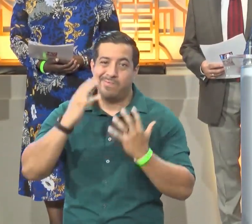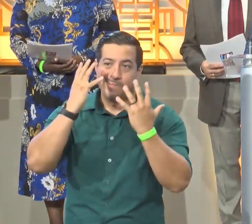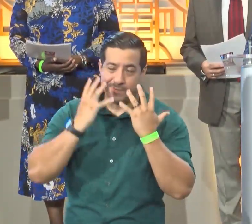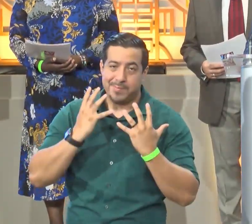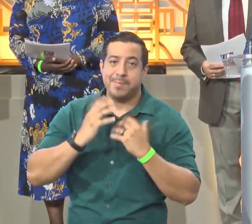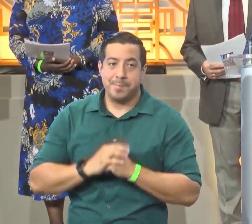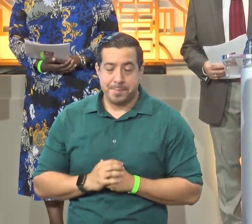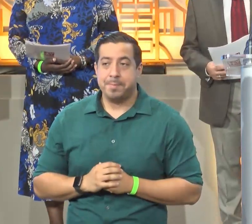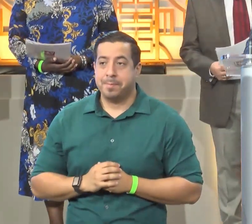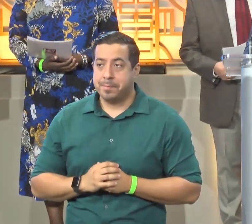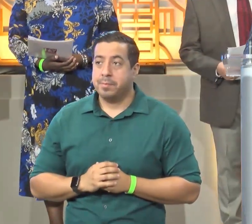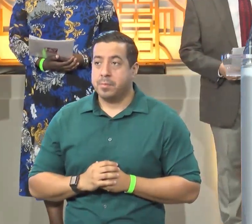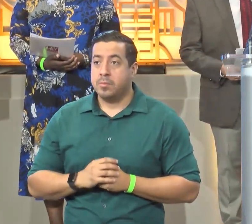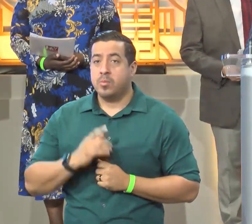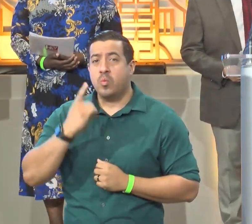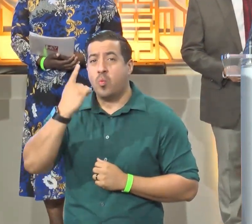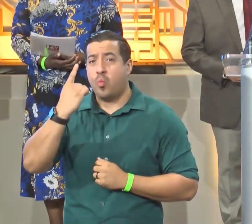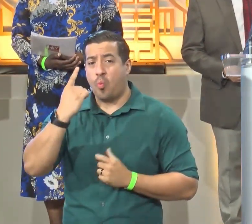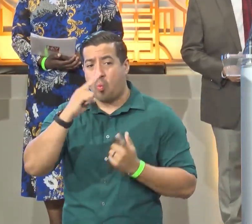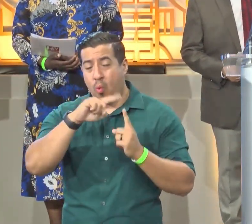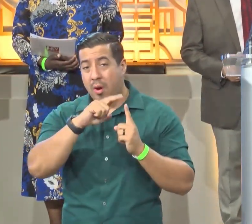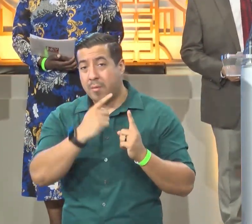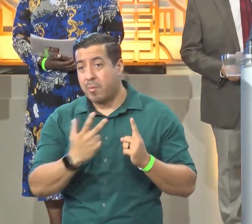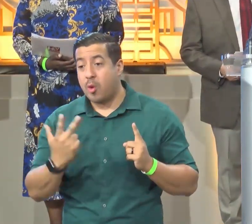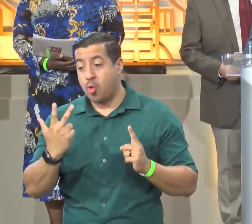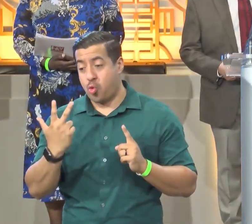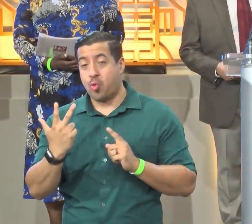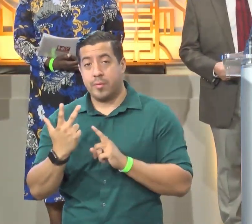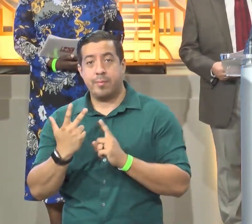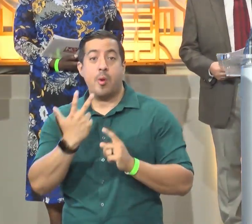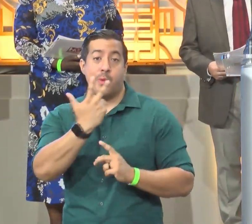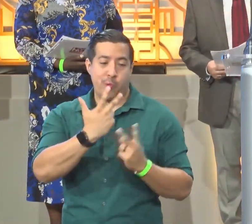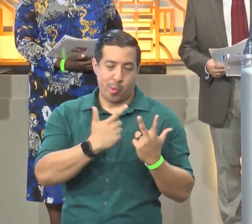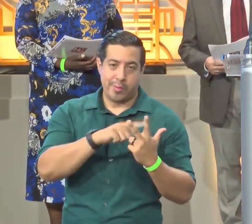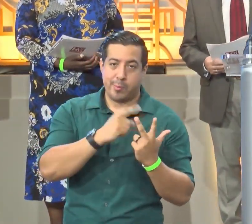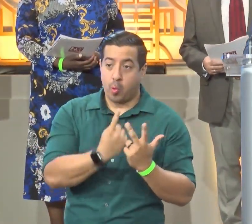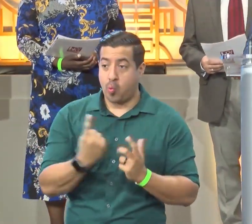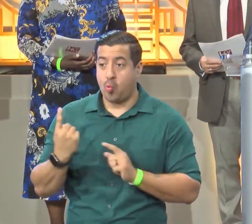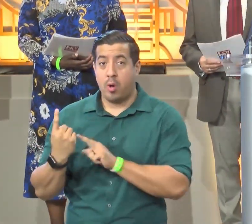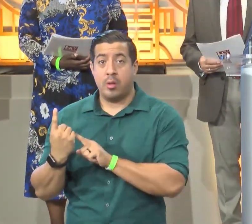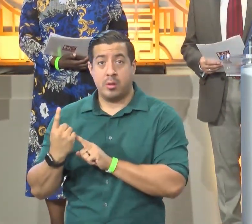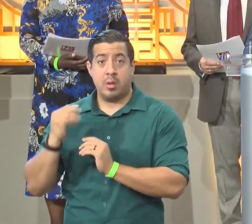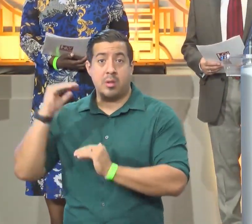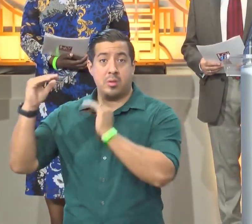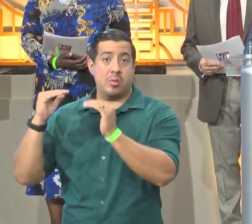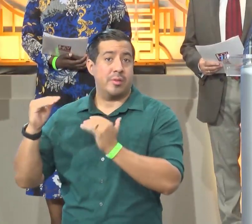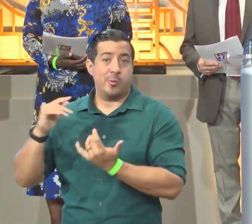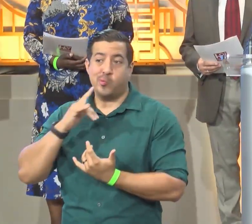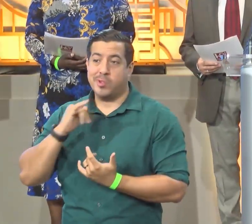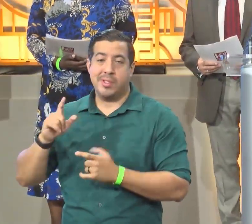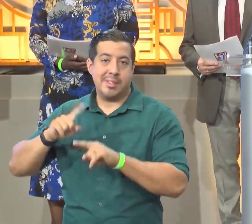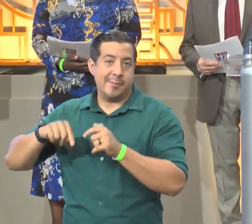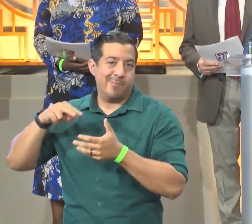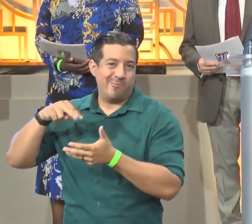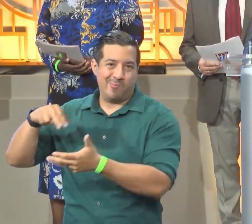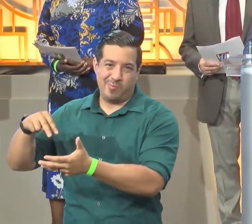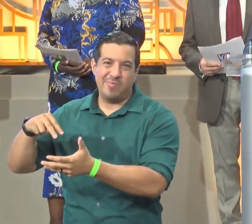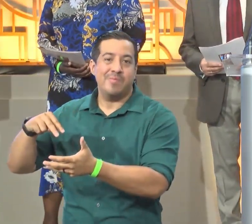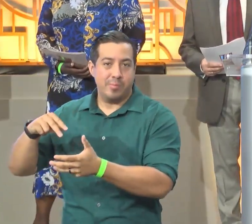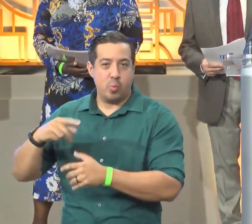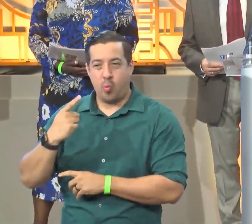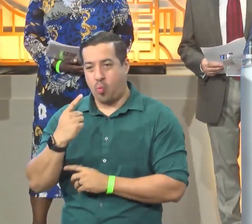As startling, 1 in 3 Houston adults is functionally illiterate,